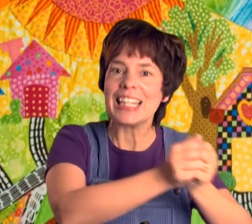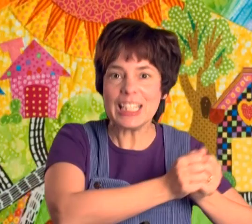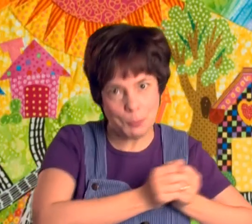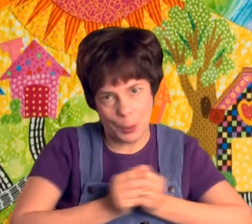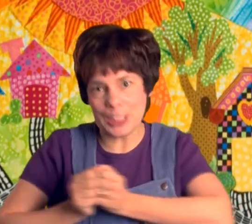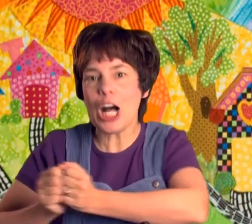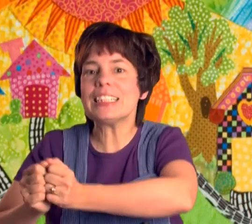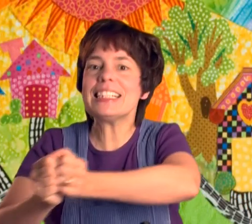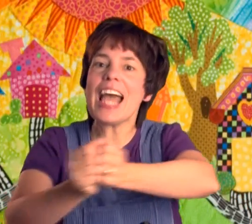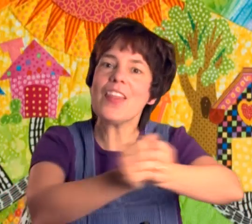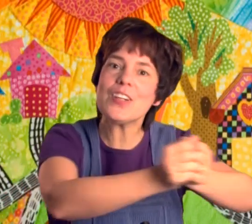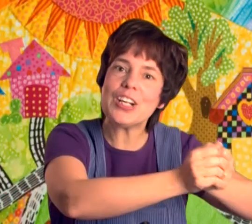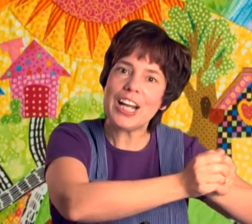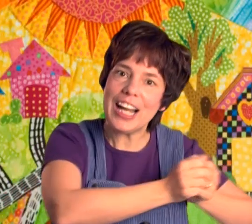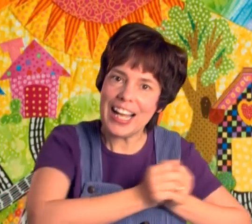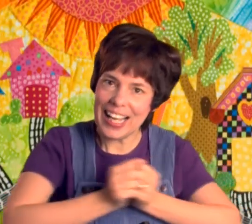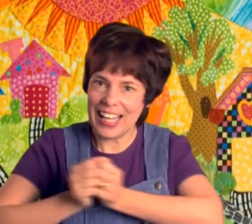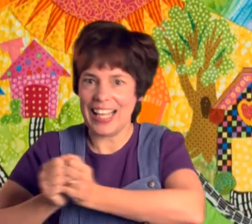Let's put it all together.